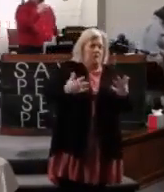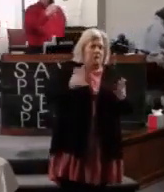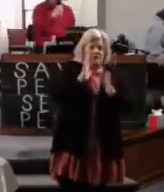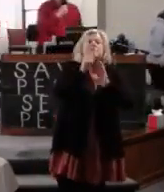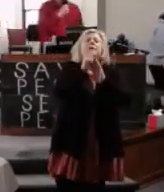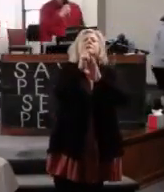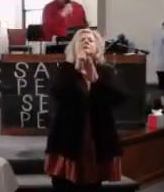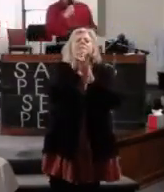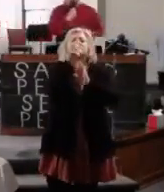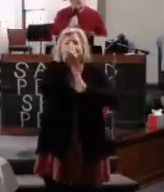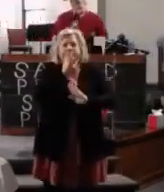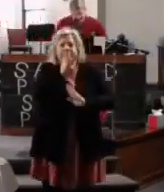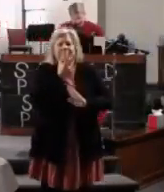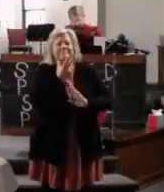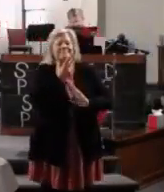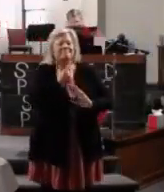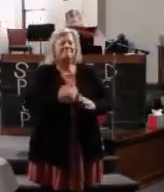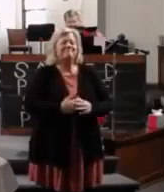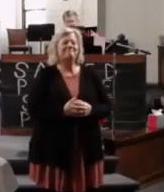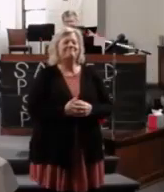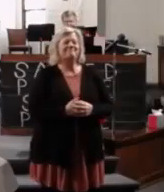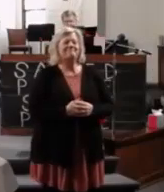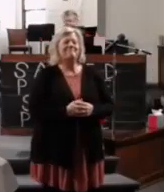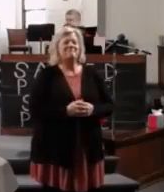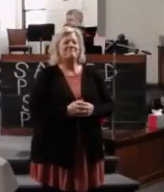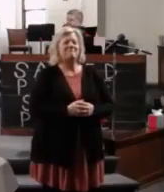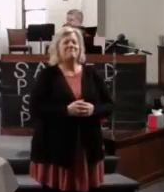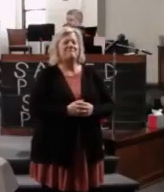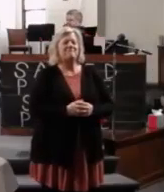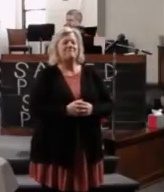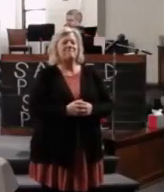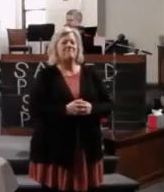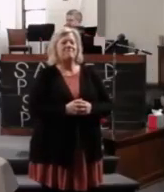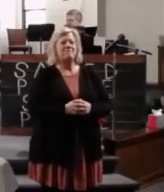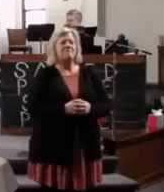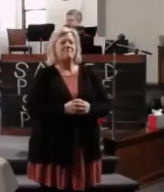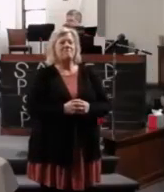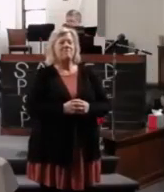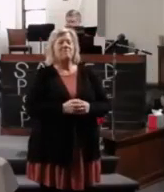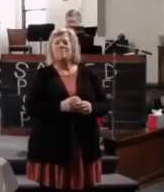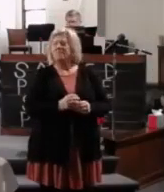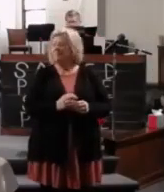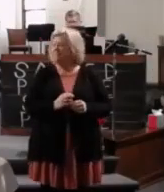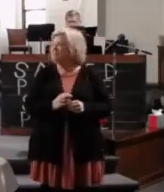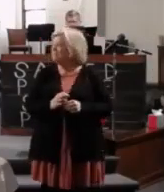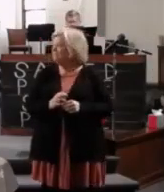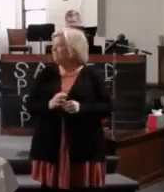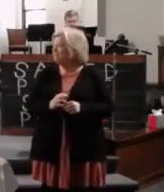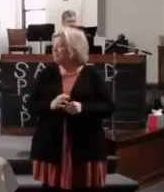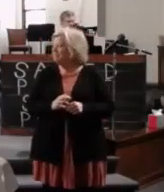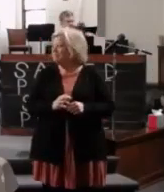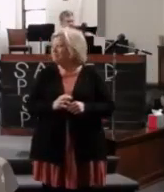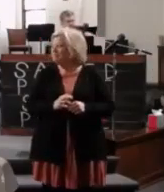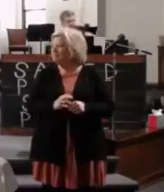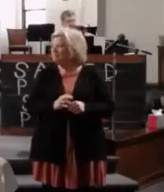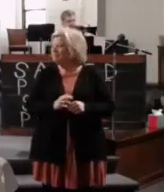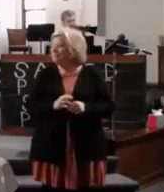So just let us change. Let's have worship team come up, and we'll continue worship.